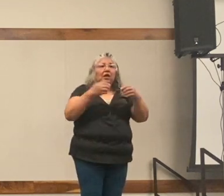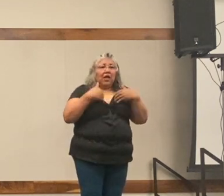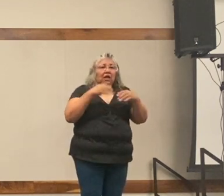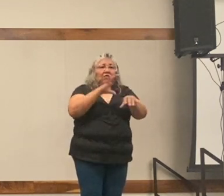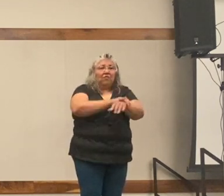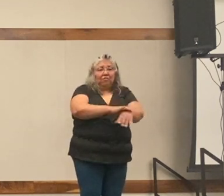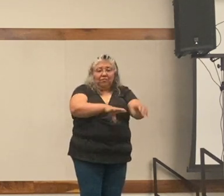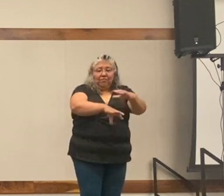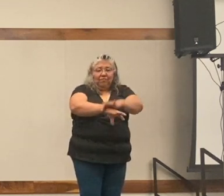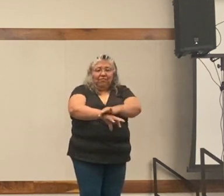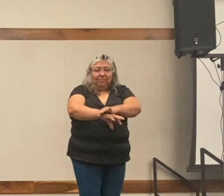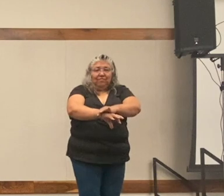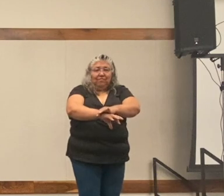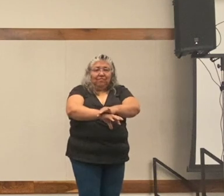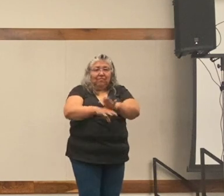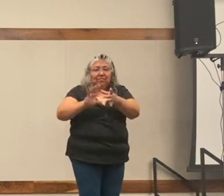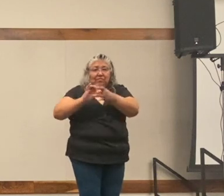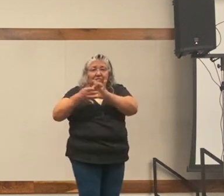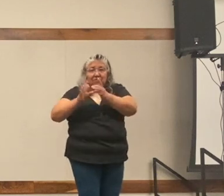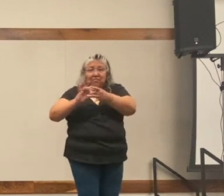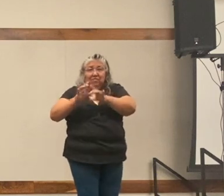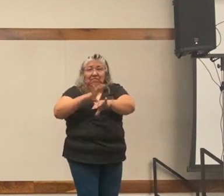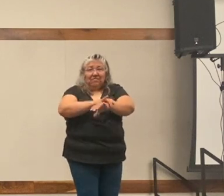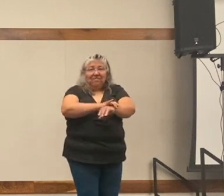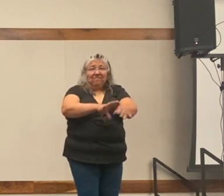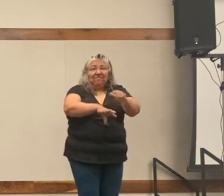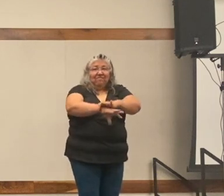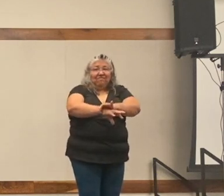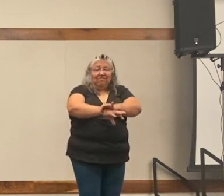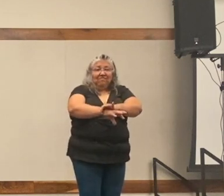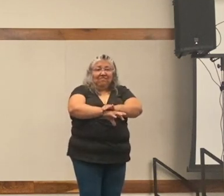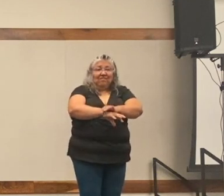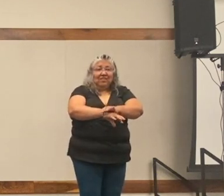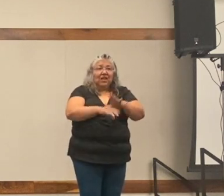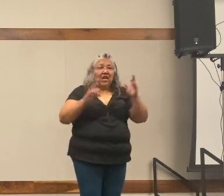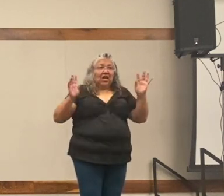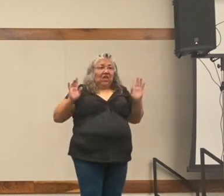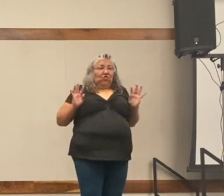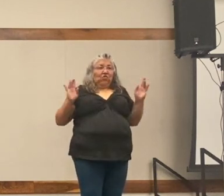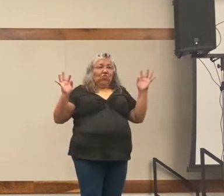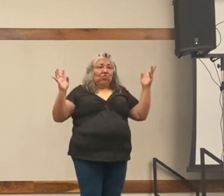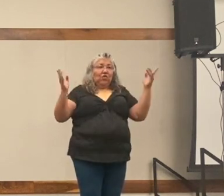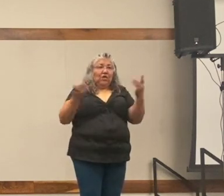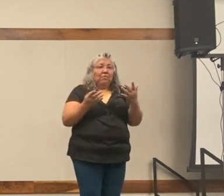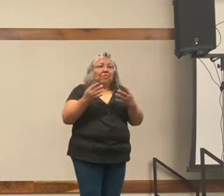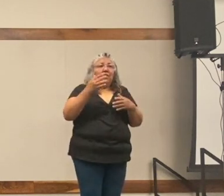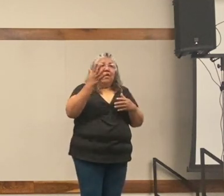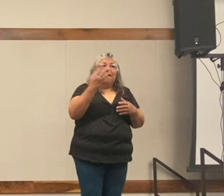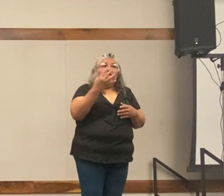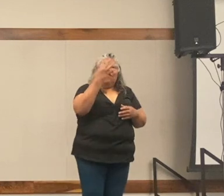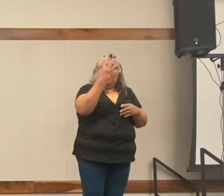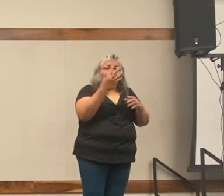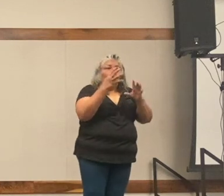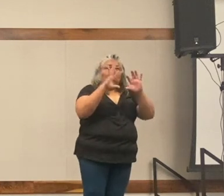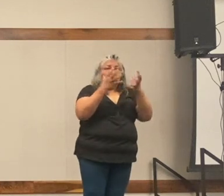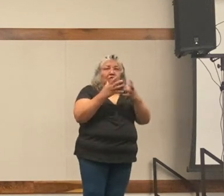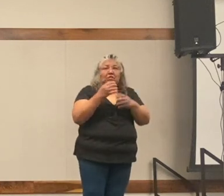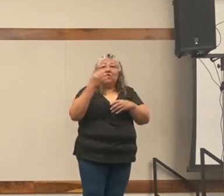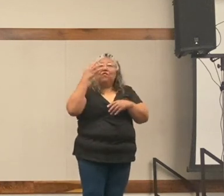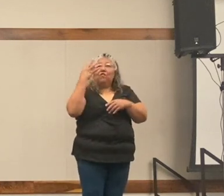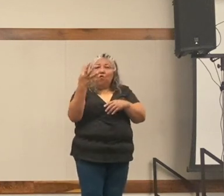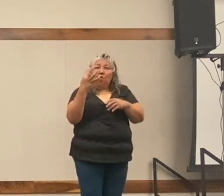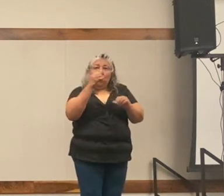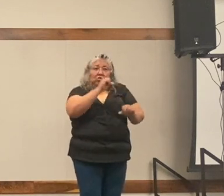bound by two chains, okay? He is surrounded by four squads of